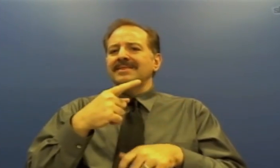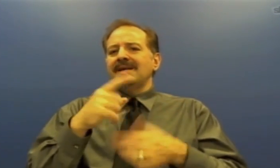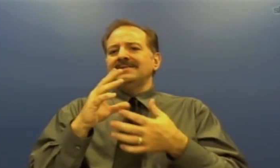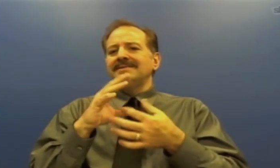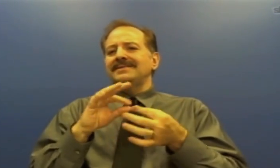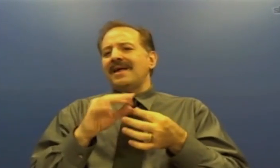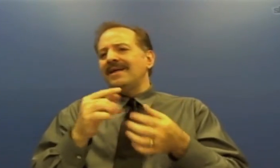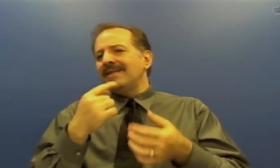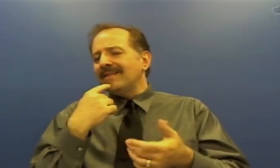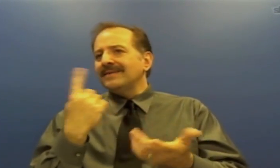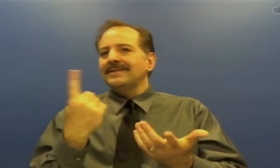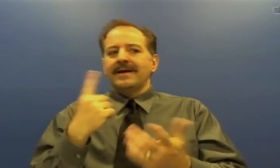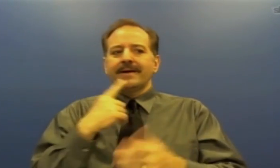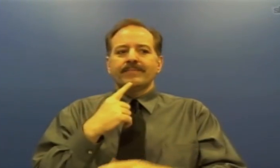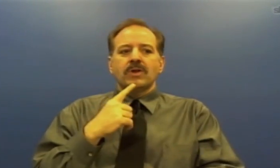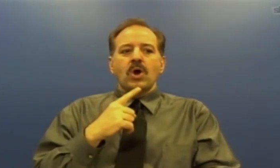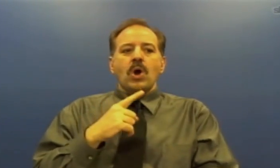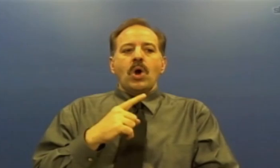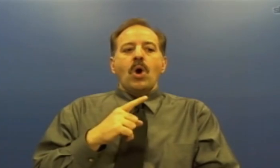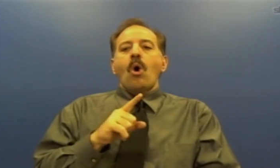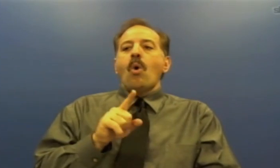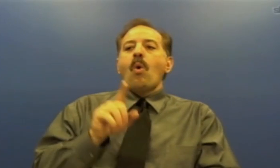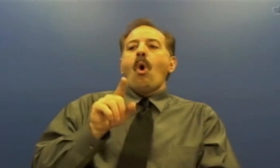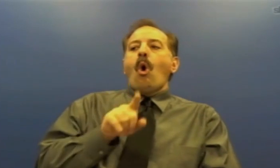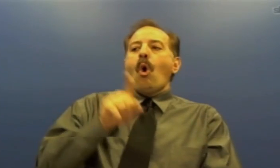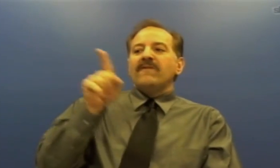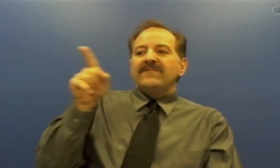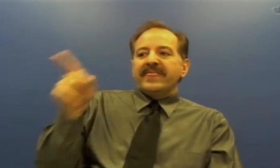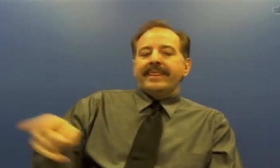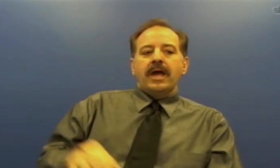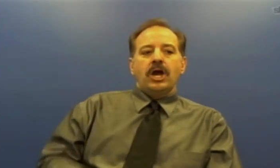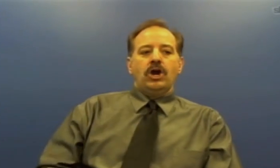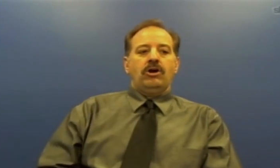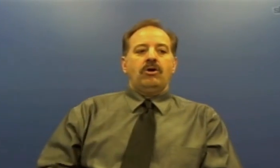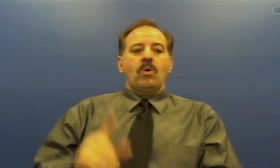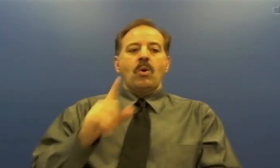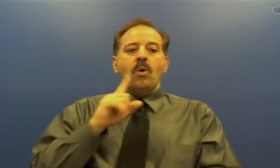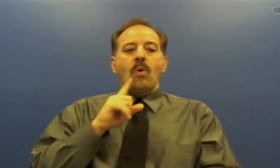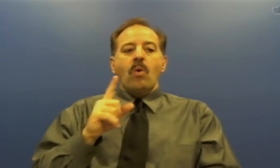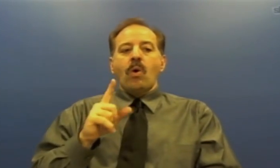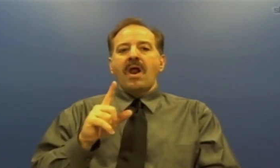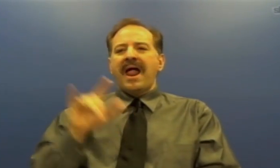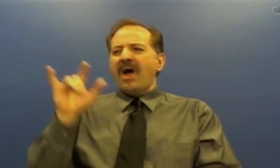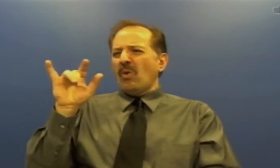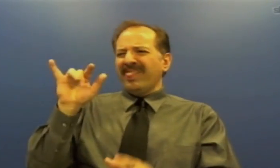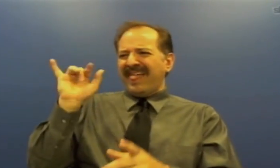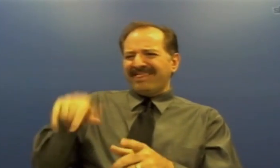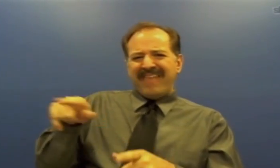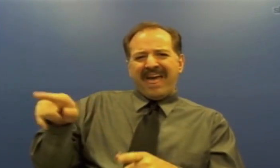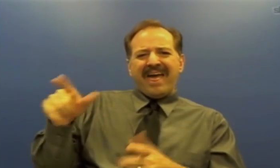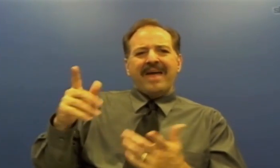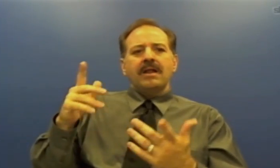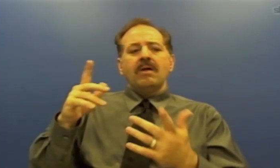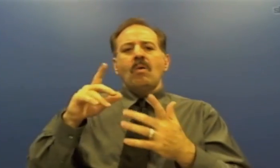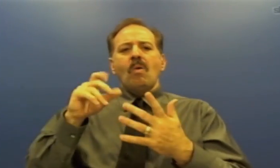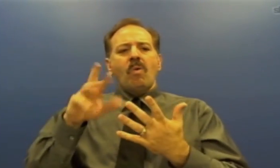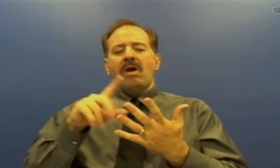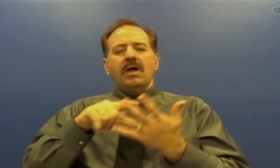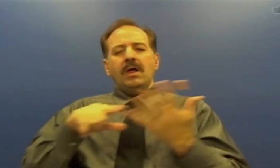And oftentimes, they'll say something like, over there is this and such, or we want you to